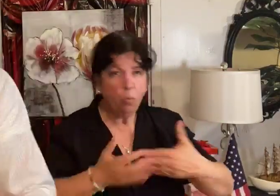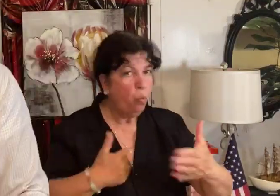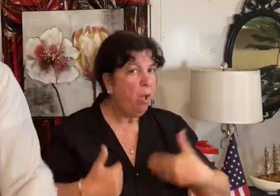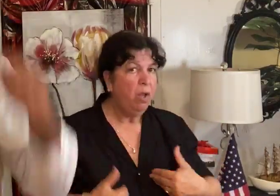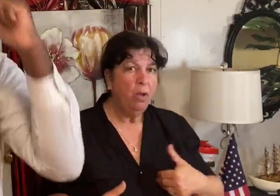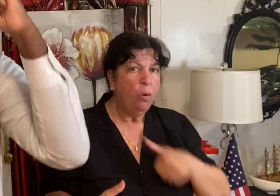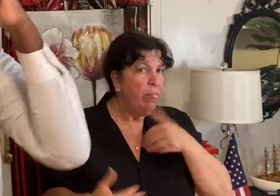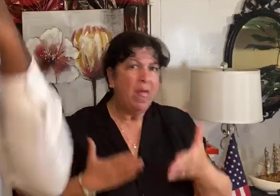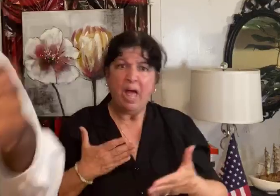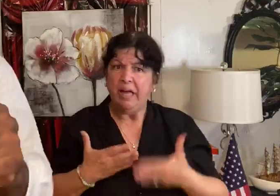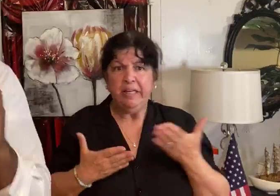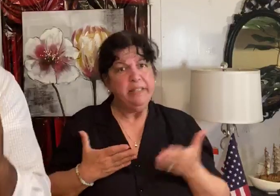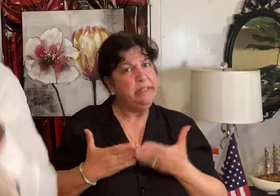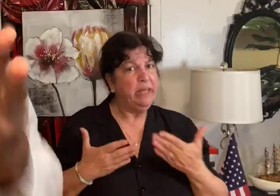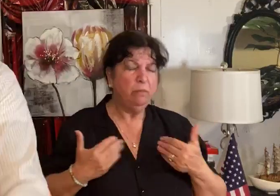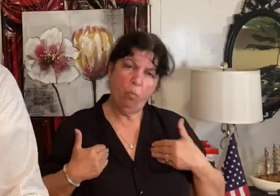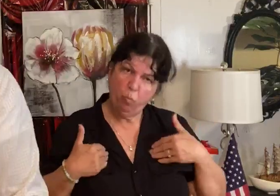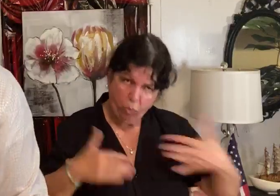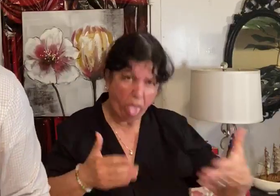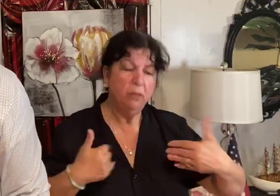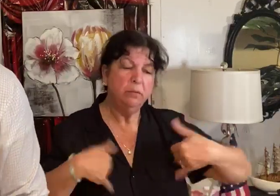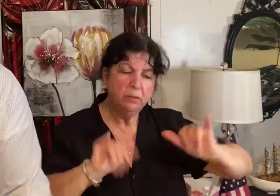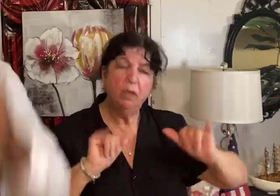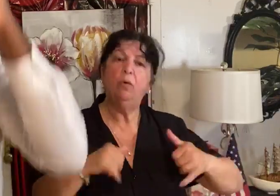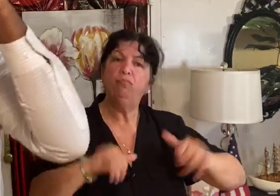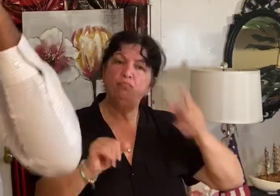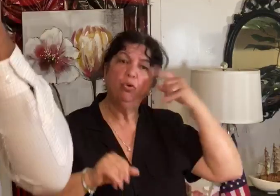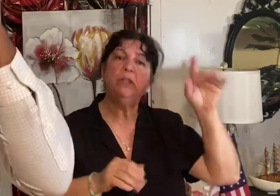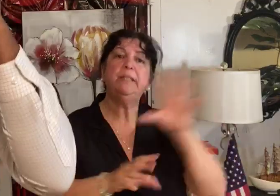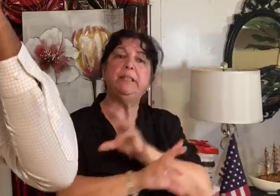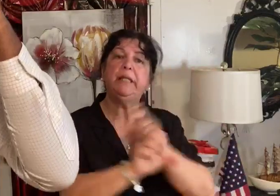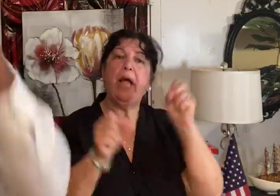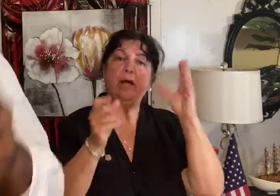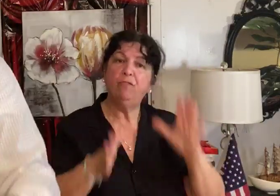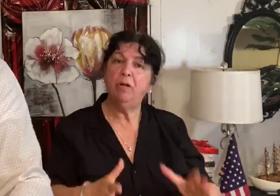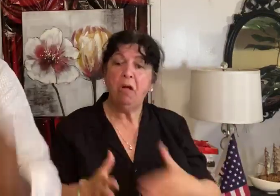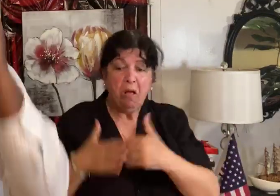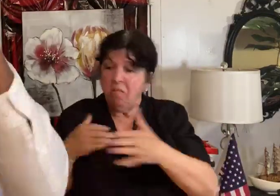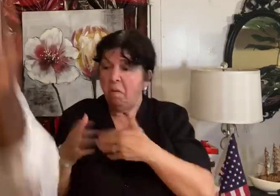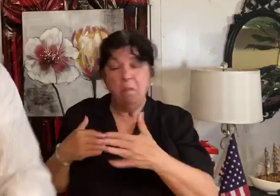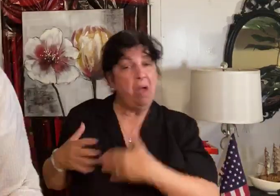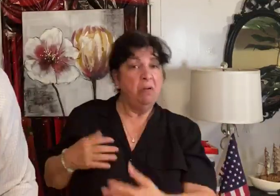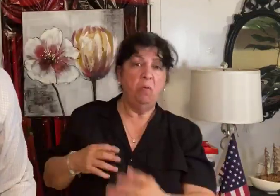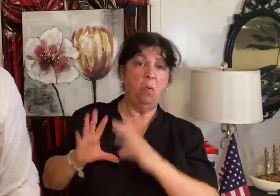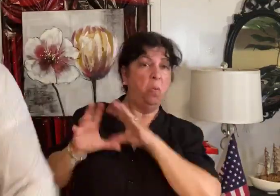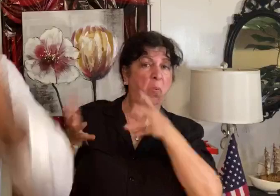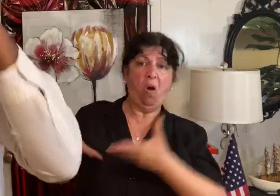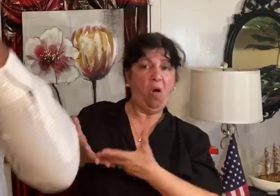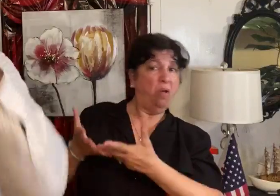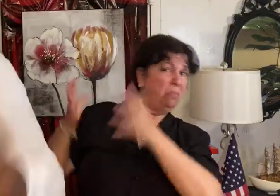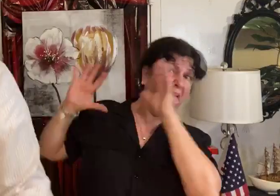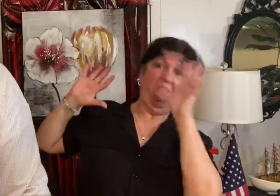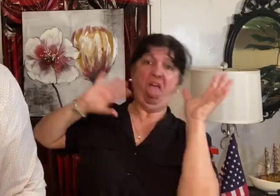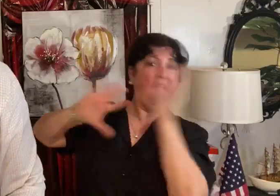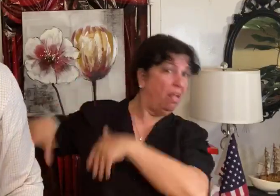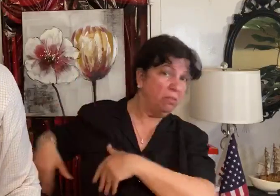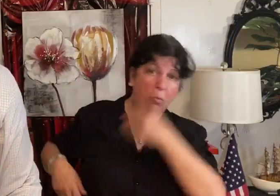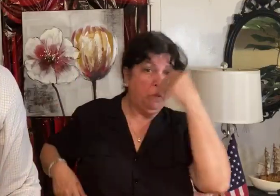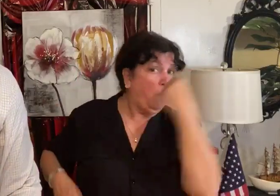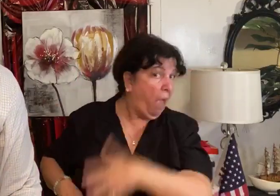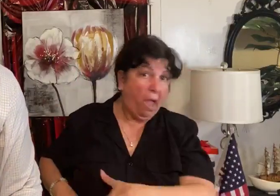wasn't easy. They were willing to step up for the Savior. Whatever, it didn't matter to them what the world was saying. It didn't matter